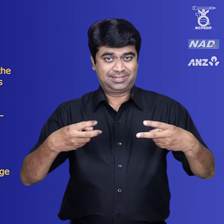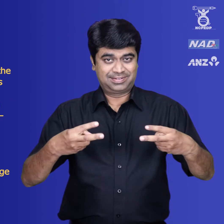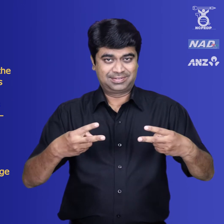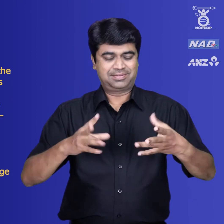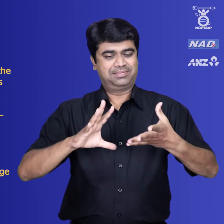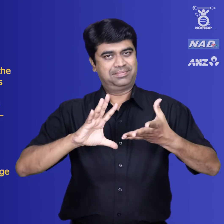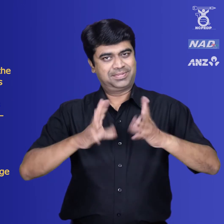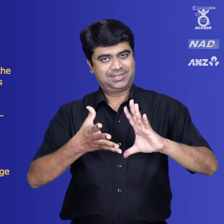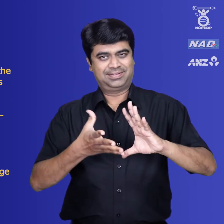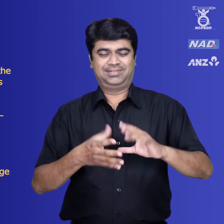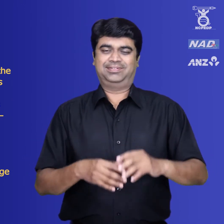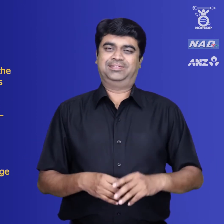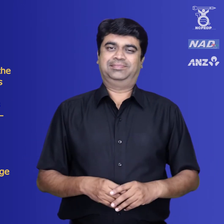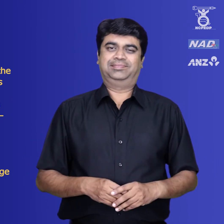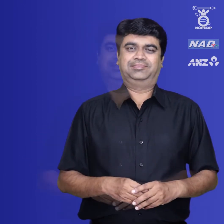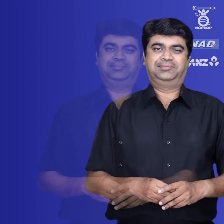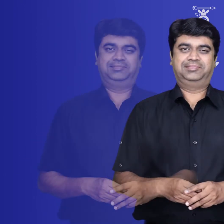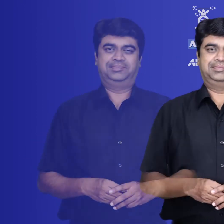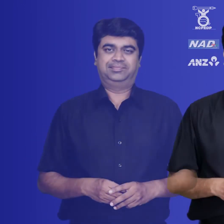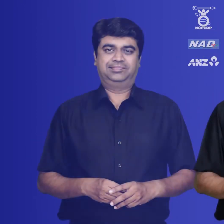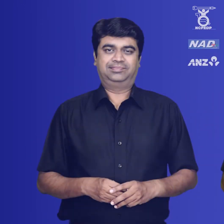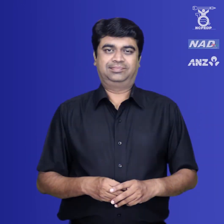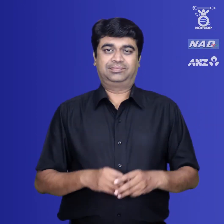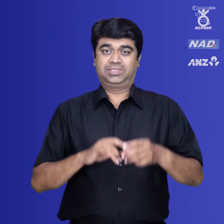language interpretation or subtitles.